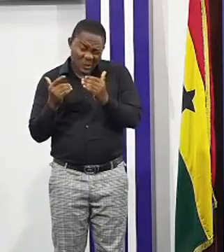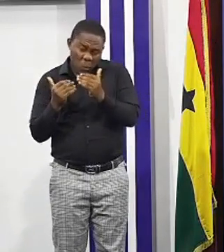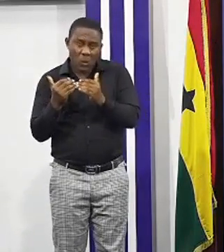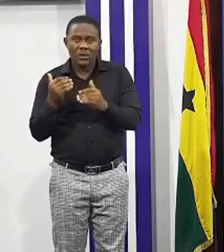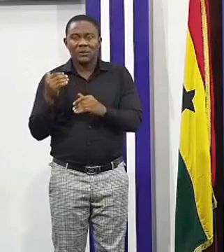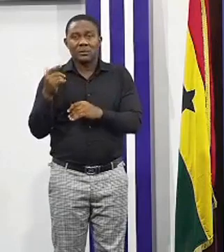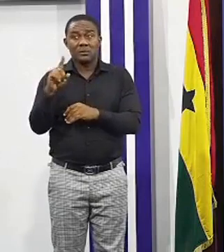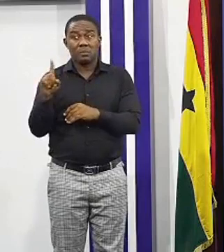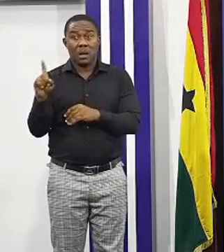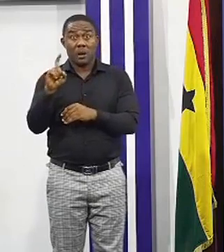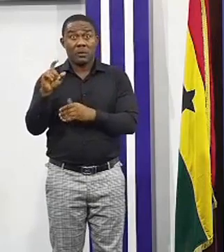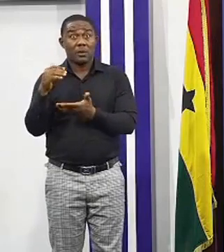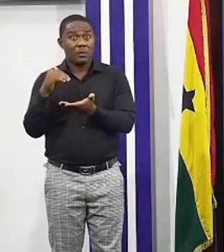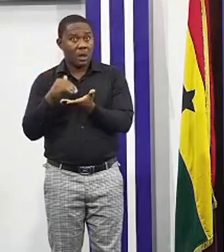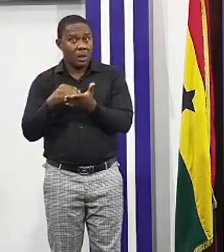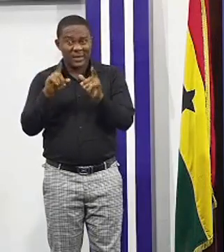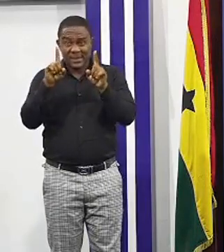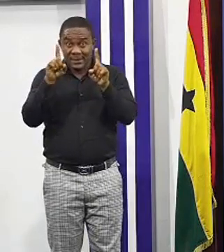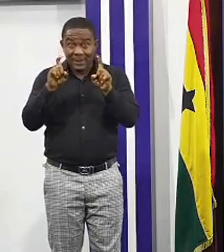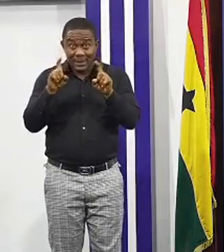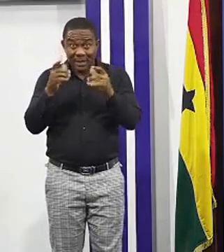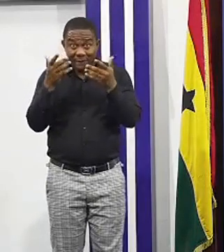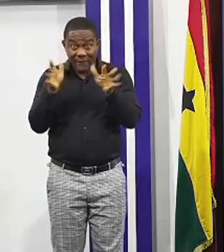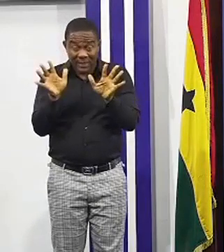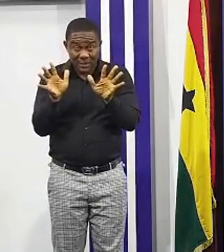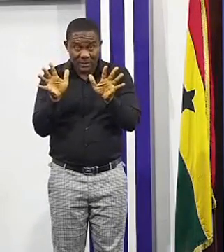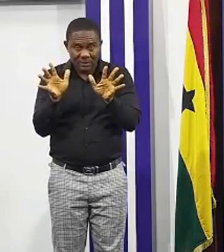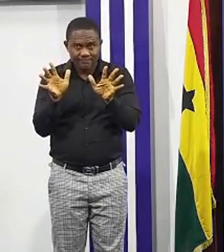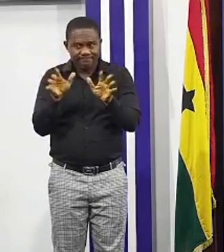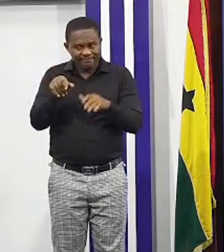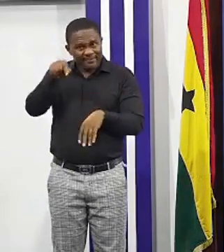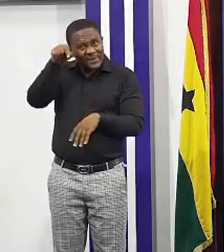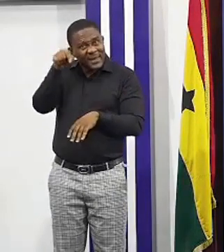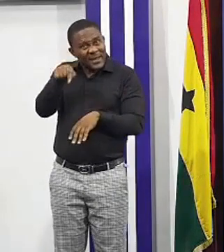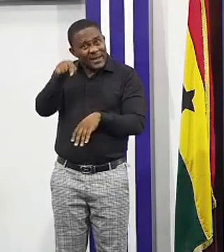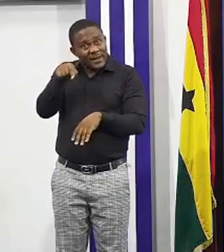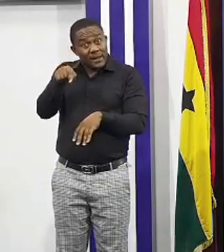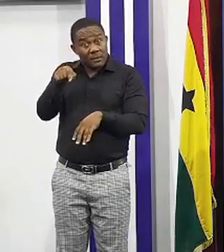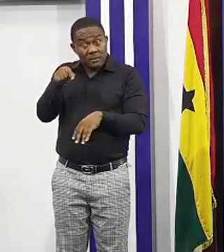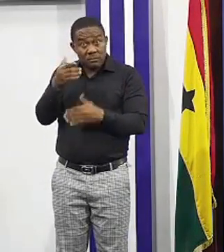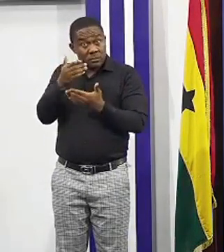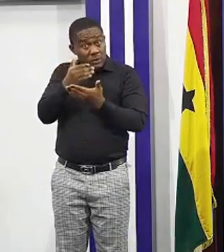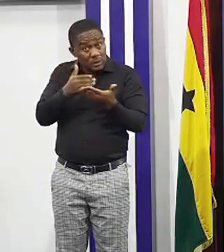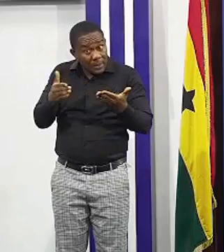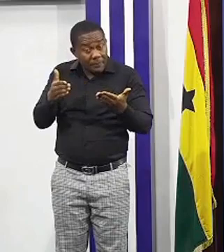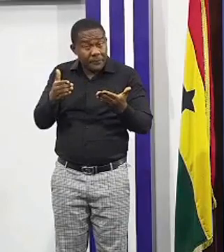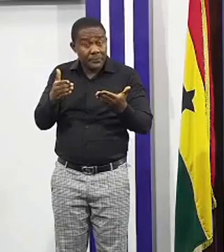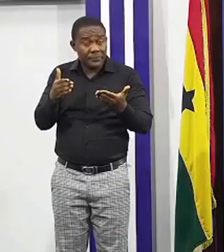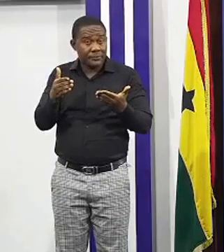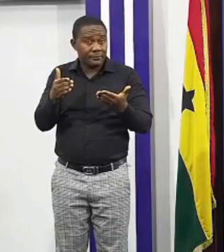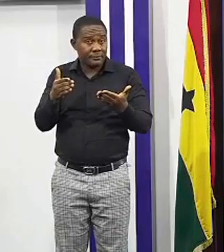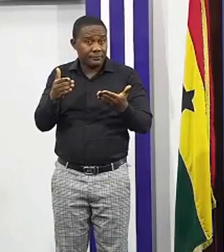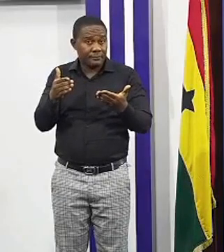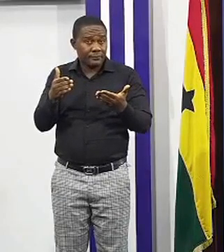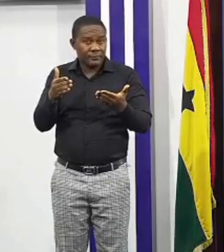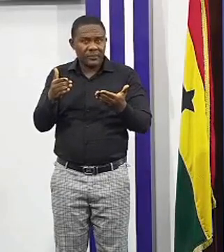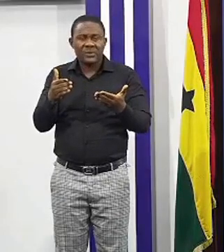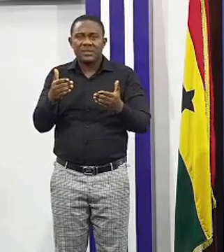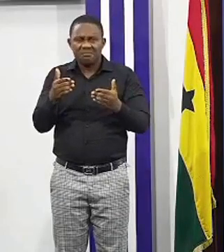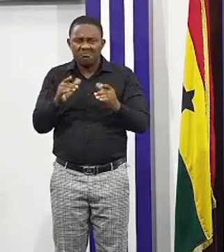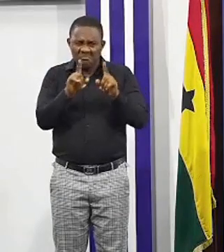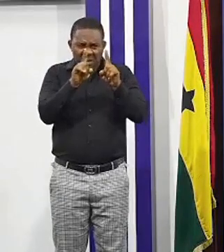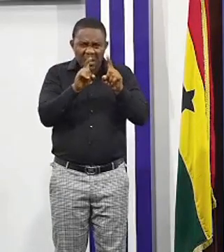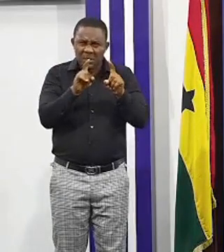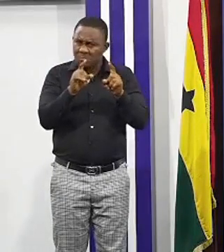100,000 in the medium term tests, there are some tests that have been done more than